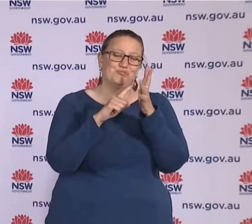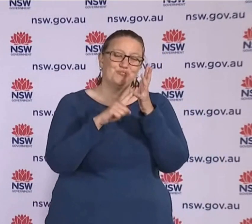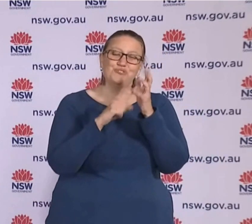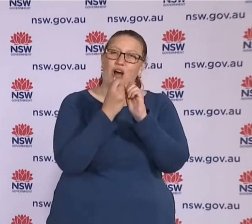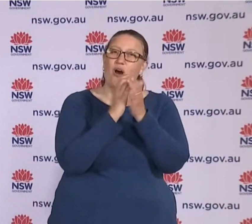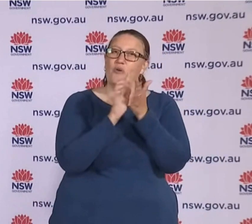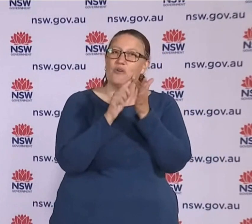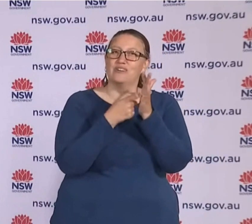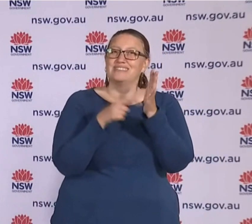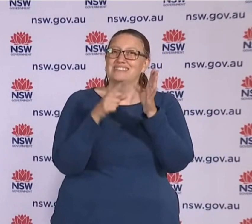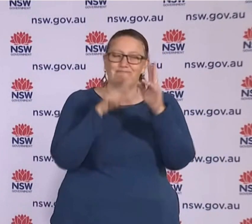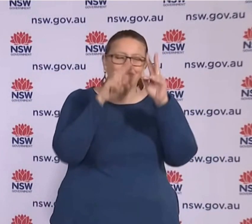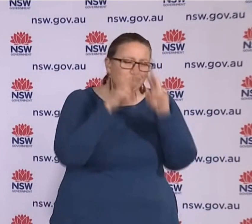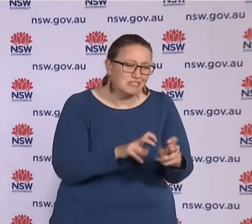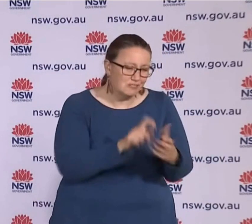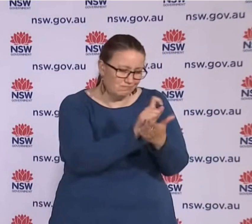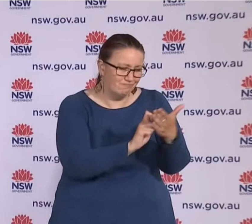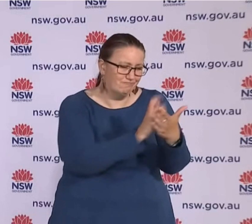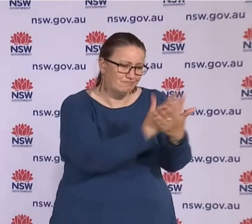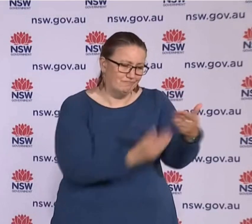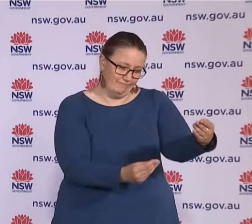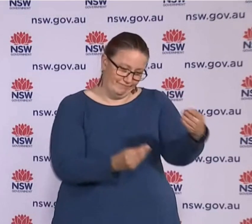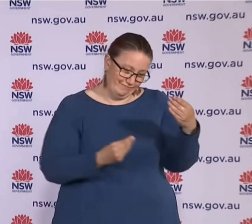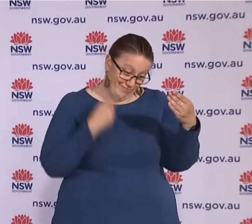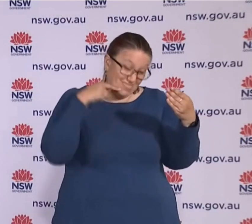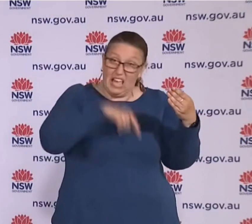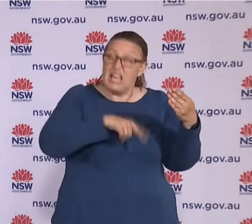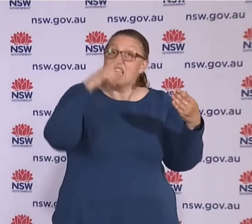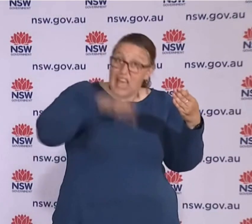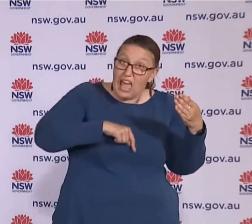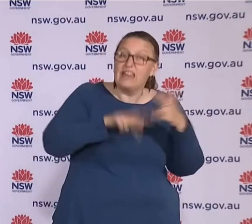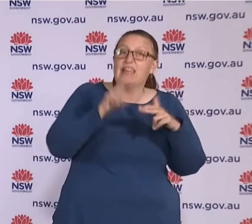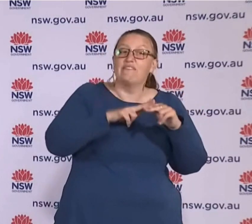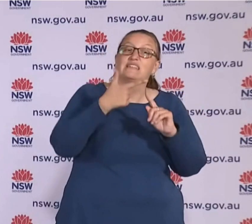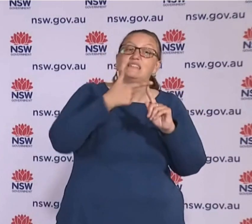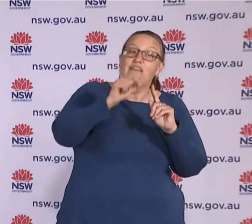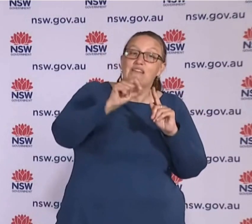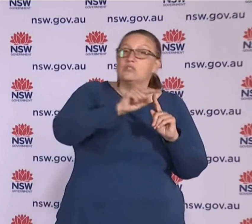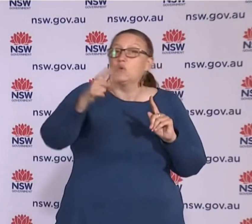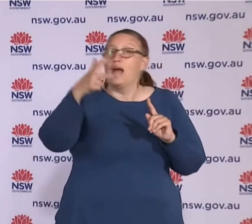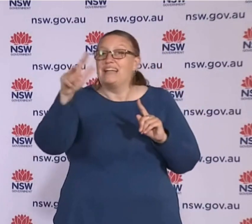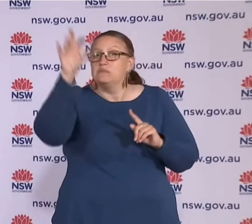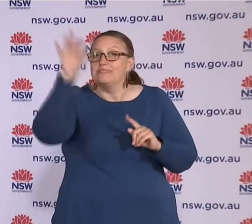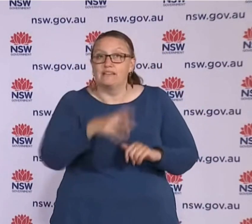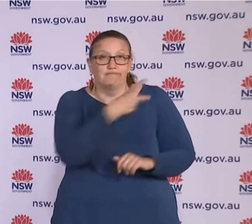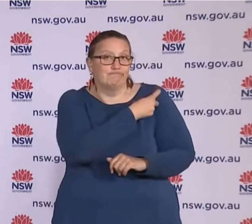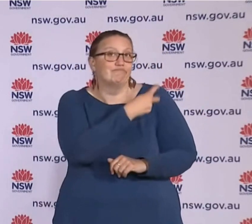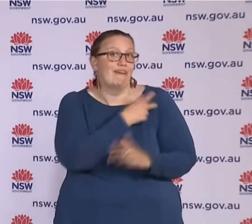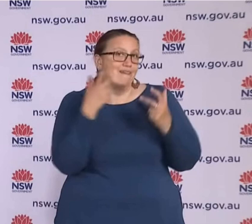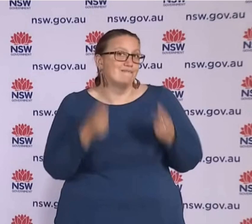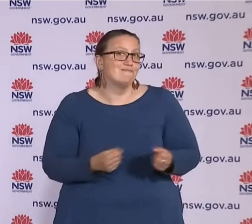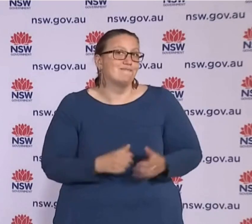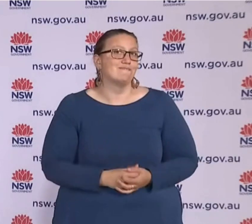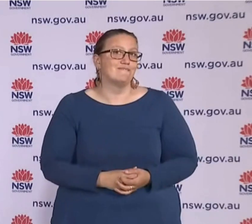that, especially between 70 and 80%, which is critical. So I do expect that there will be some